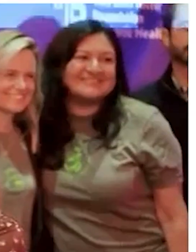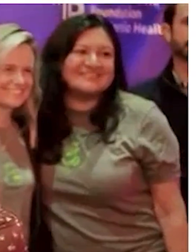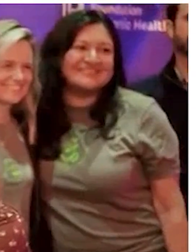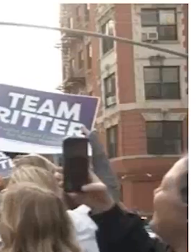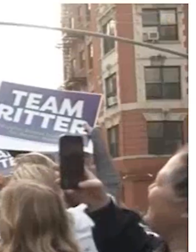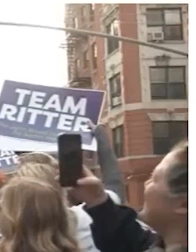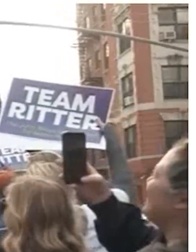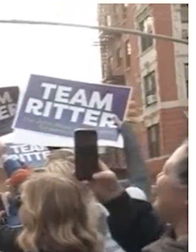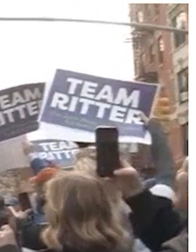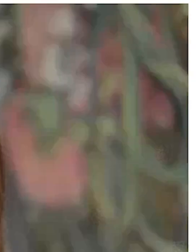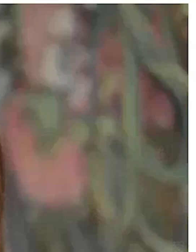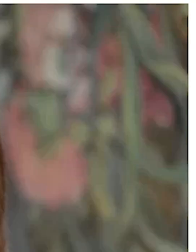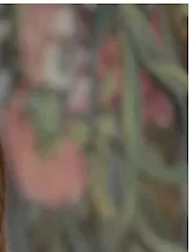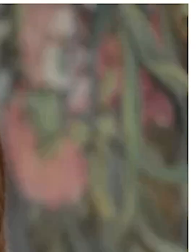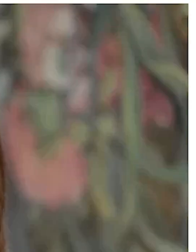If John had